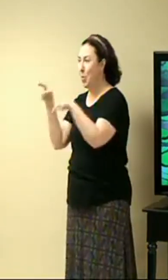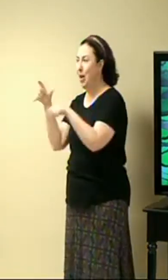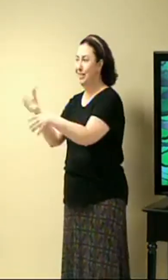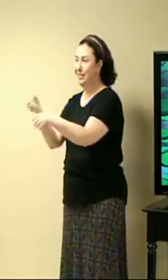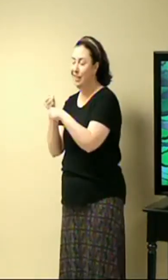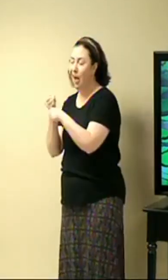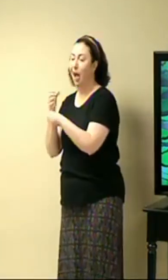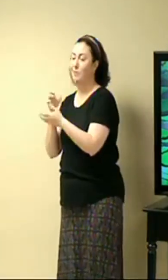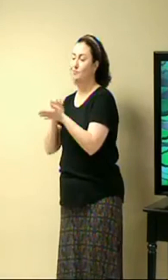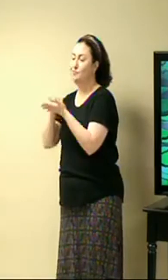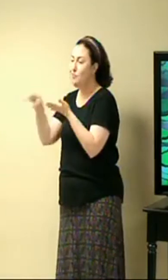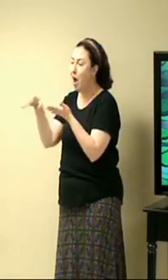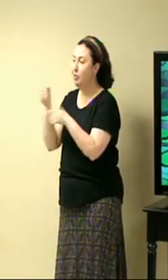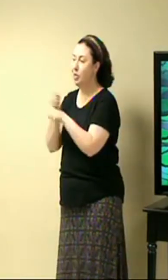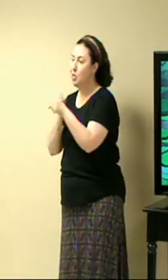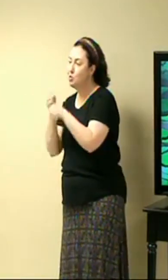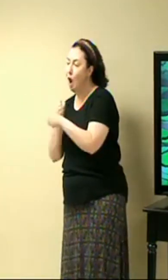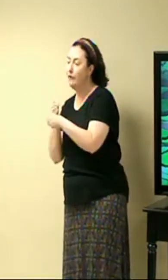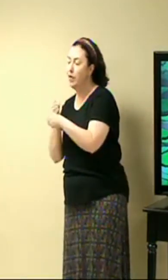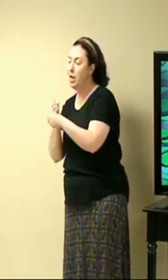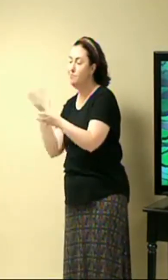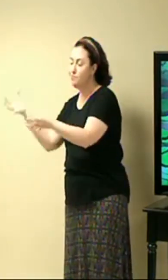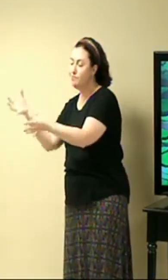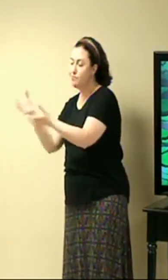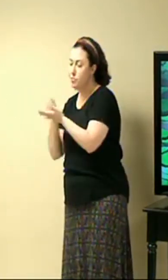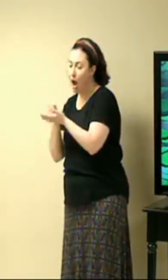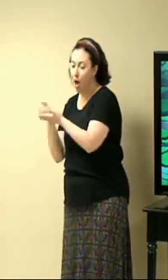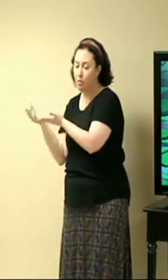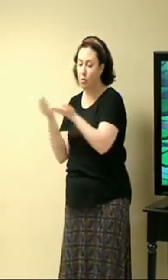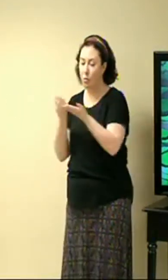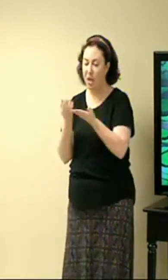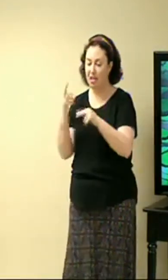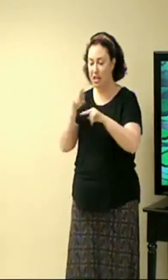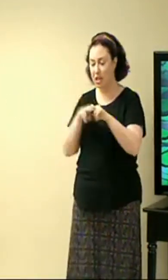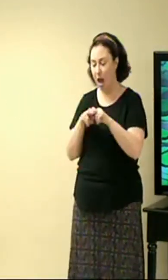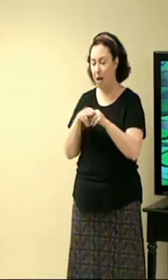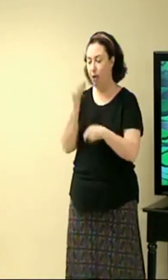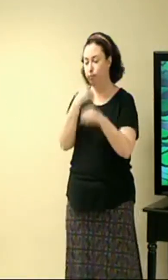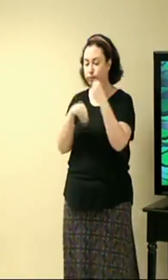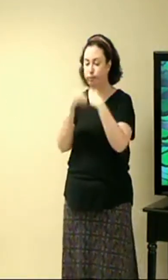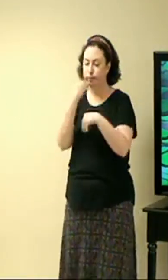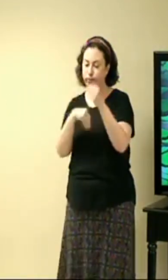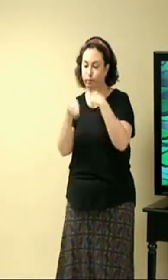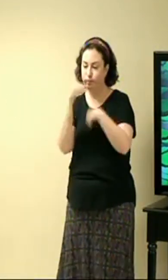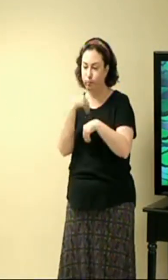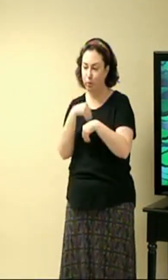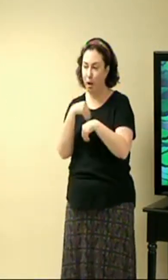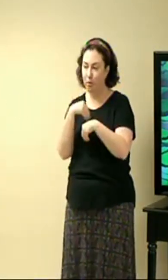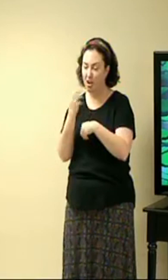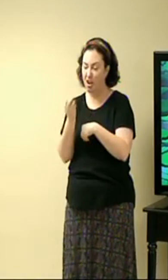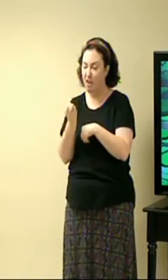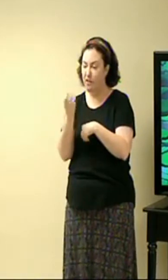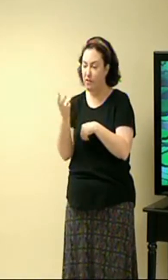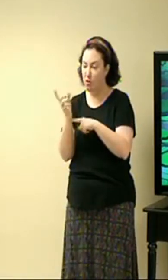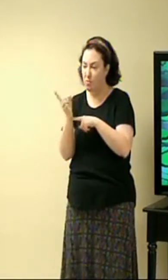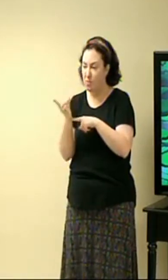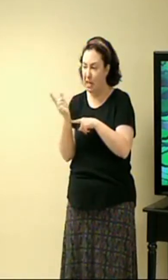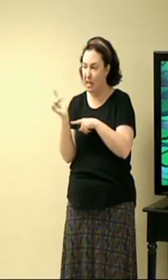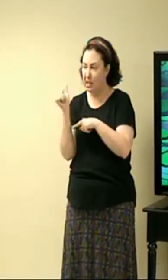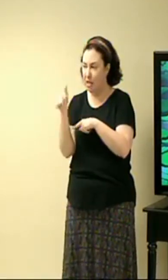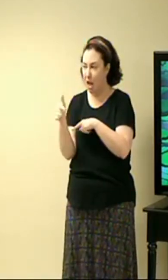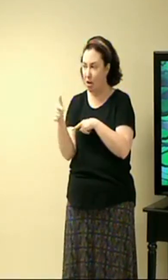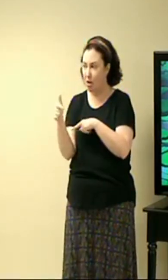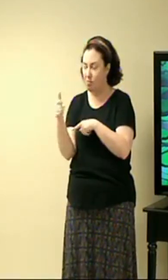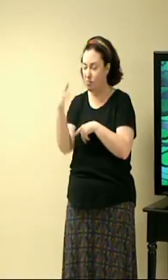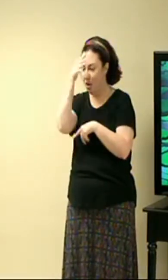sit at my table to eat my brownie and drink my coffee. And after a few moments, a guy in a suit came over and laid a piece of paper on my table. And I